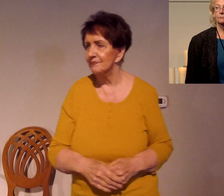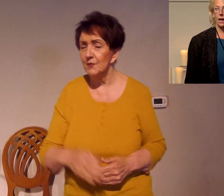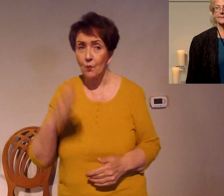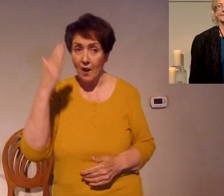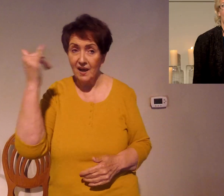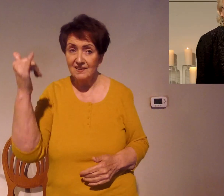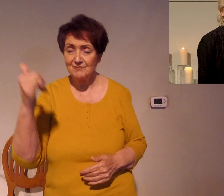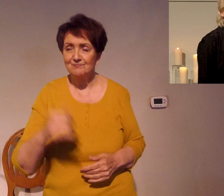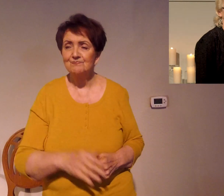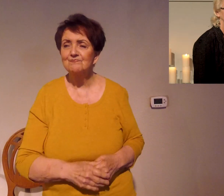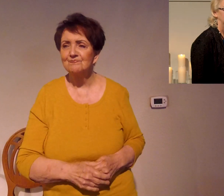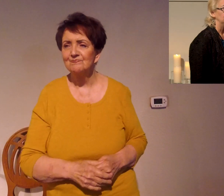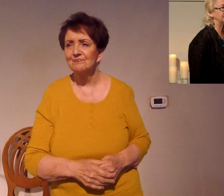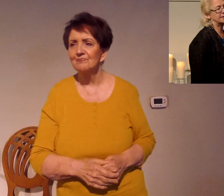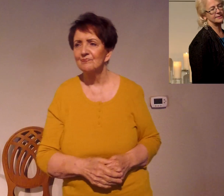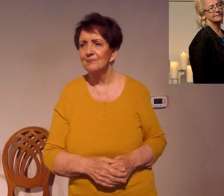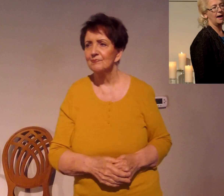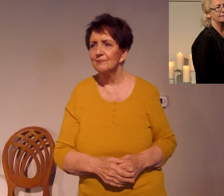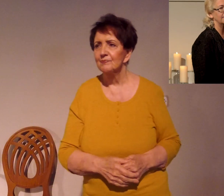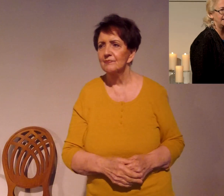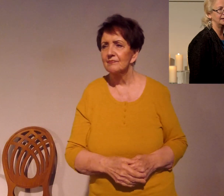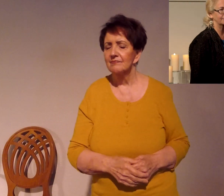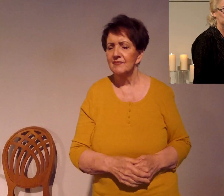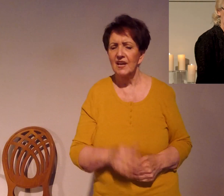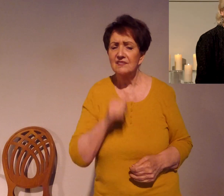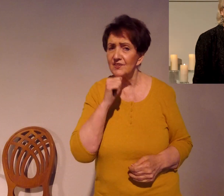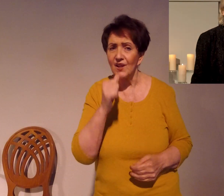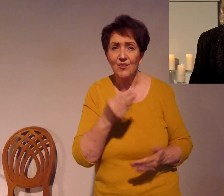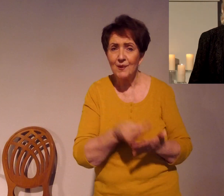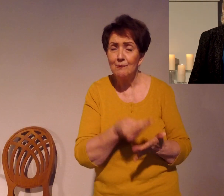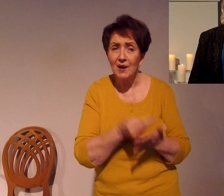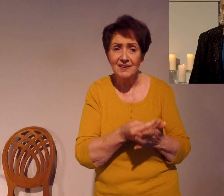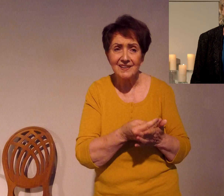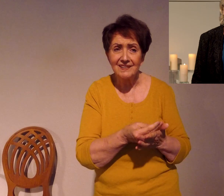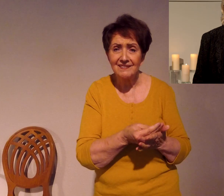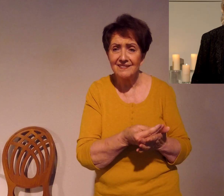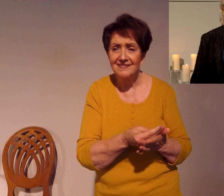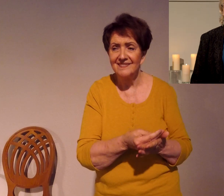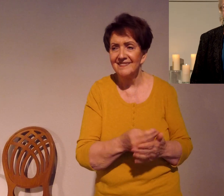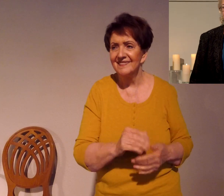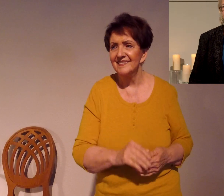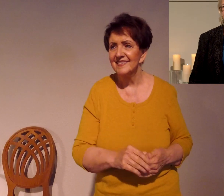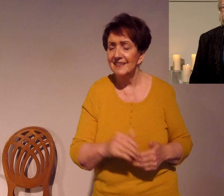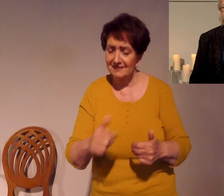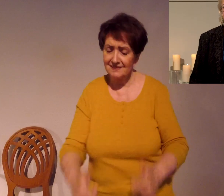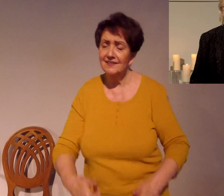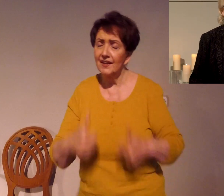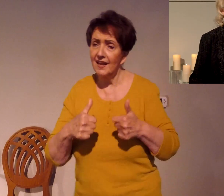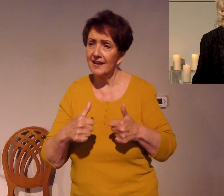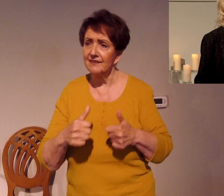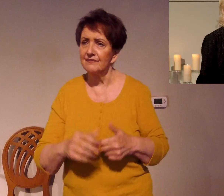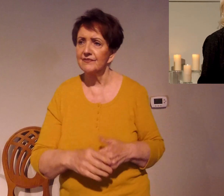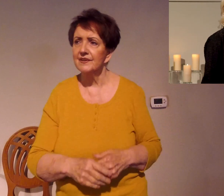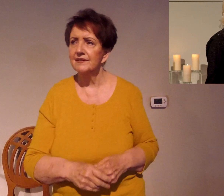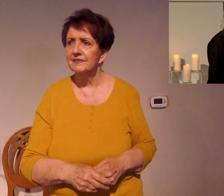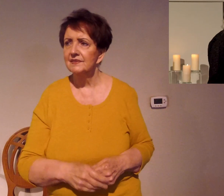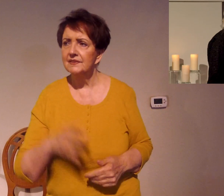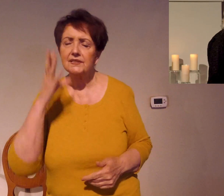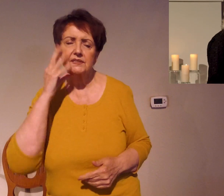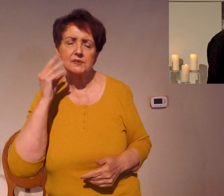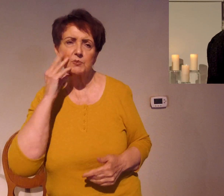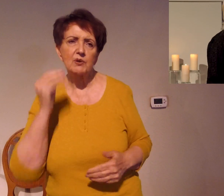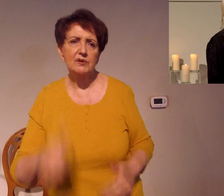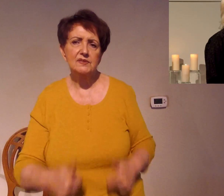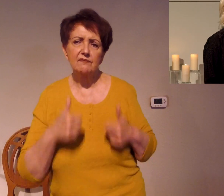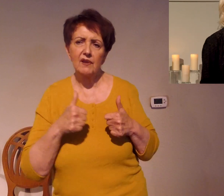Why? Why is that? Because it's not the money, of course. It is the life. It is the experience of